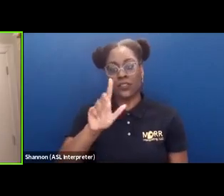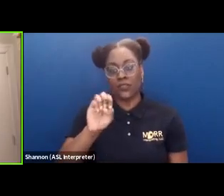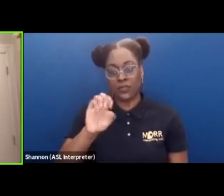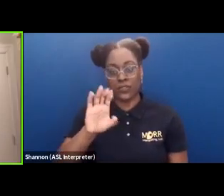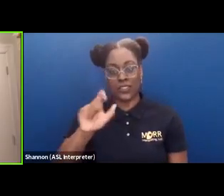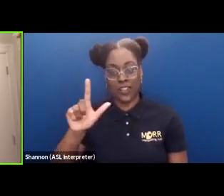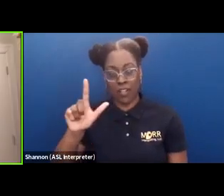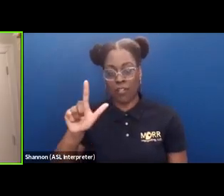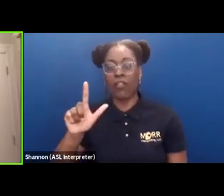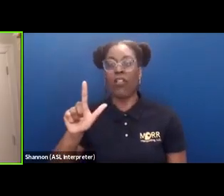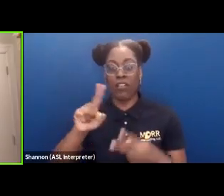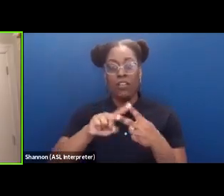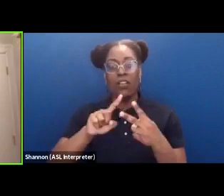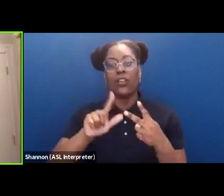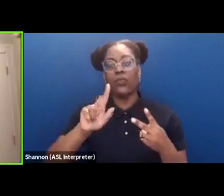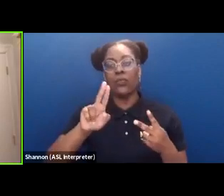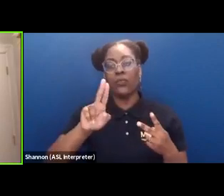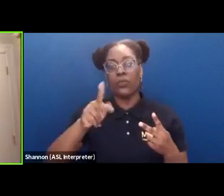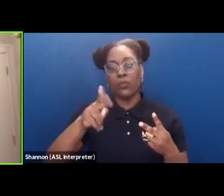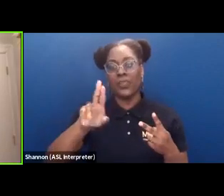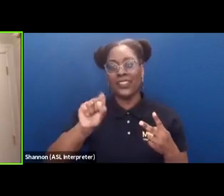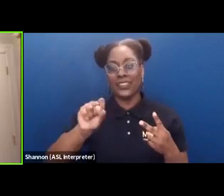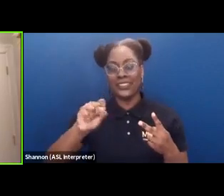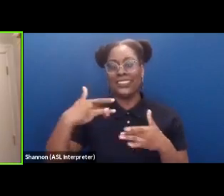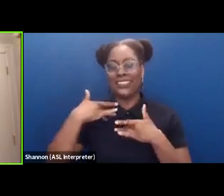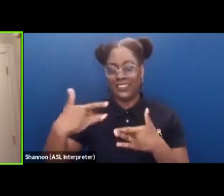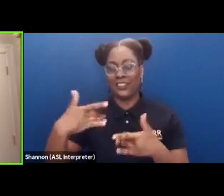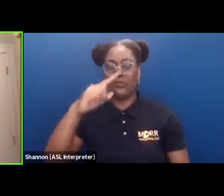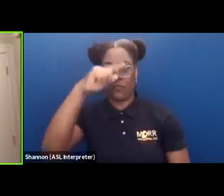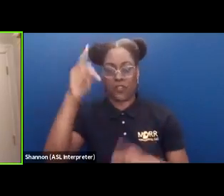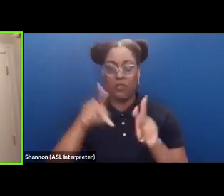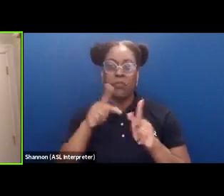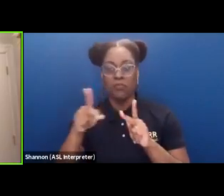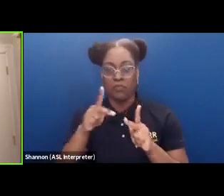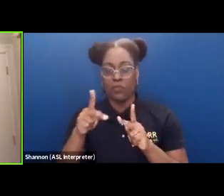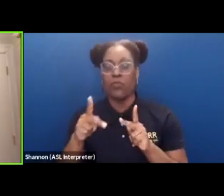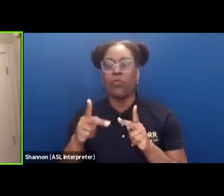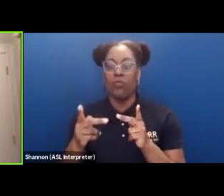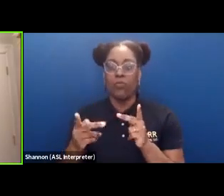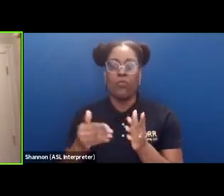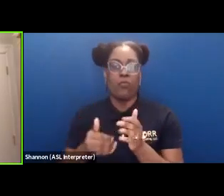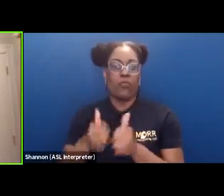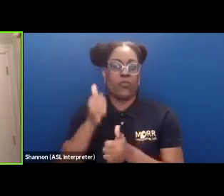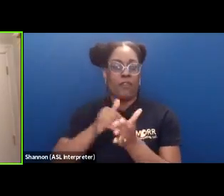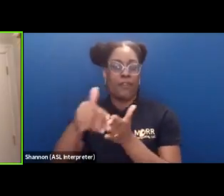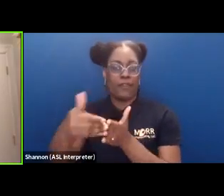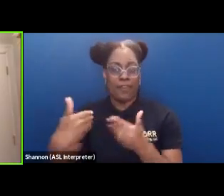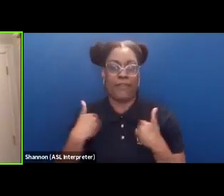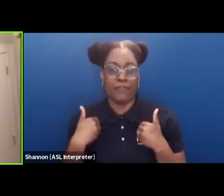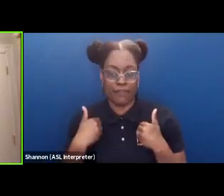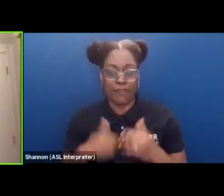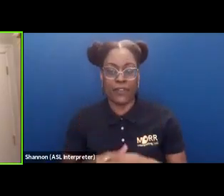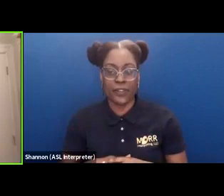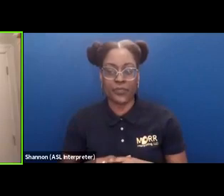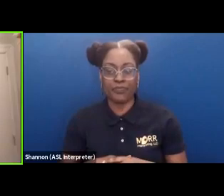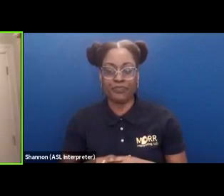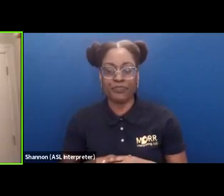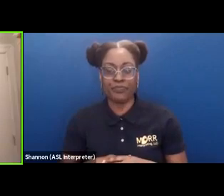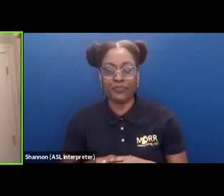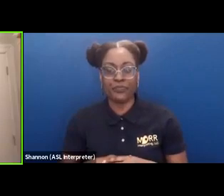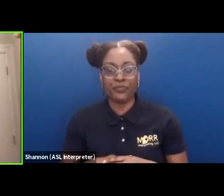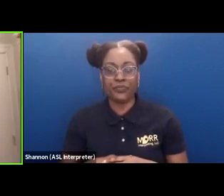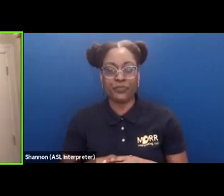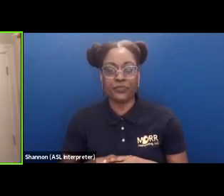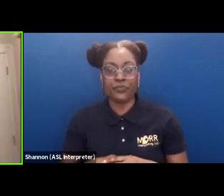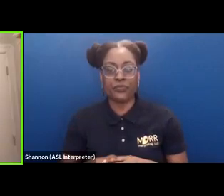specifically with Black people. So that leads me to the question of our movements, right? So where were people who do